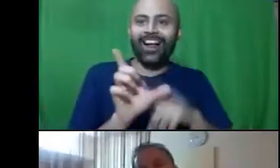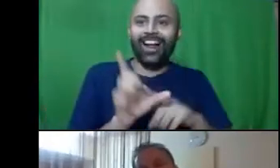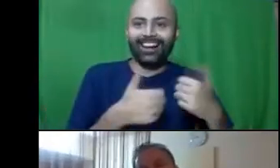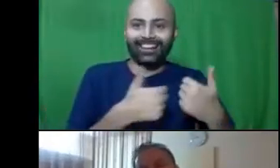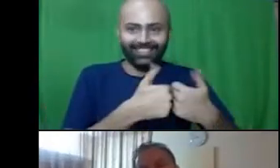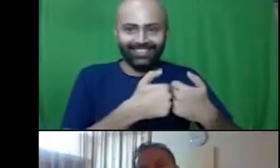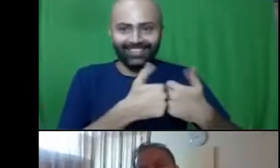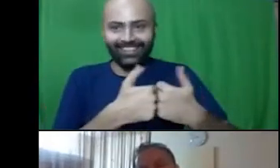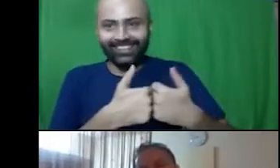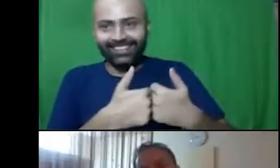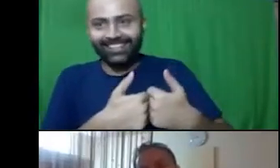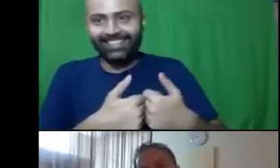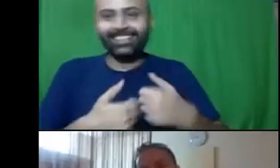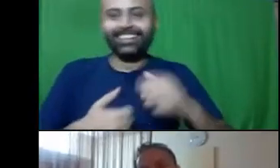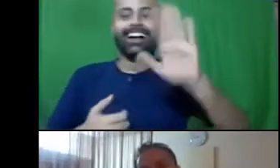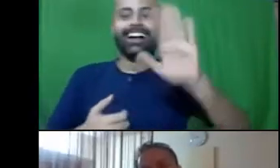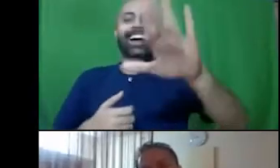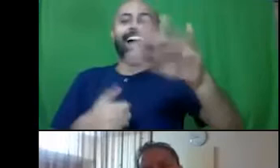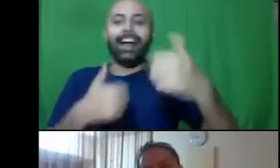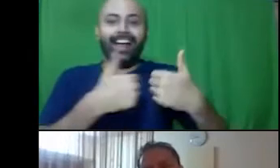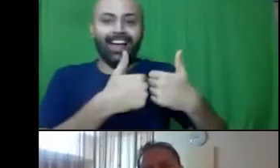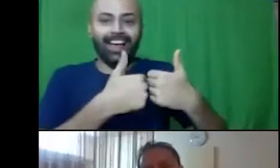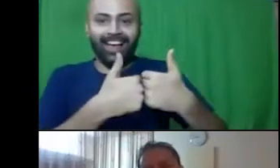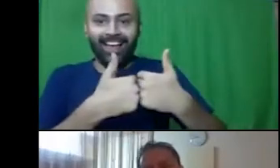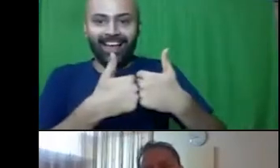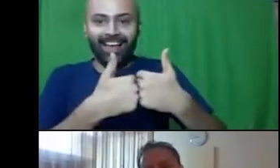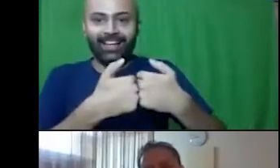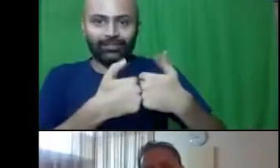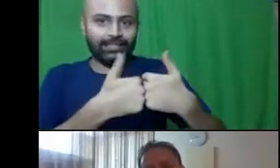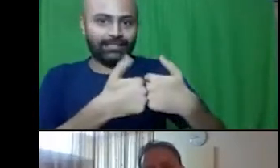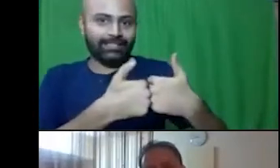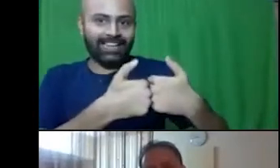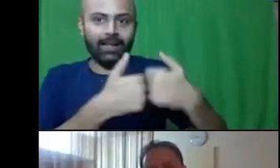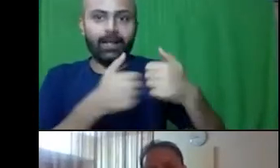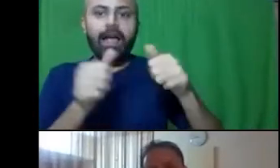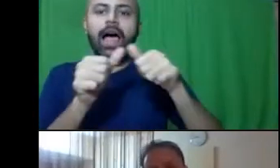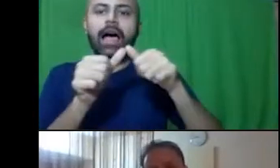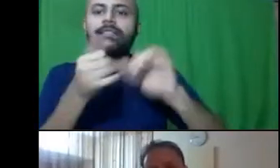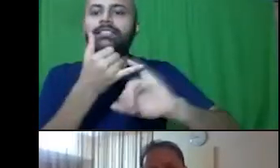boyfriend. This is a sign for girlfriend or boyfriend.